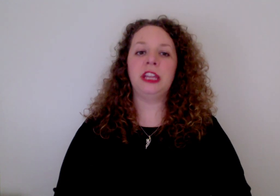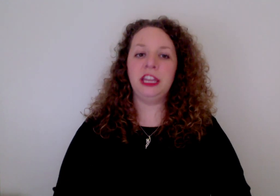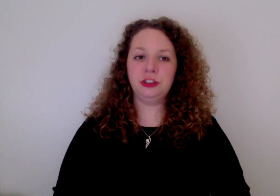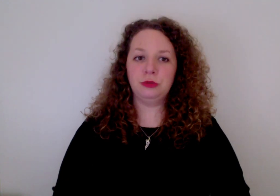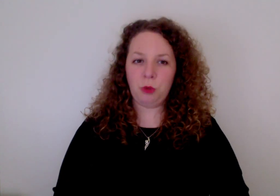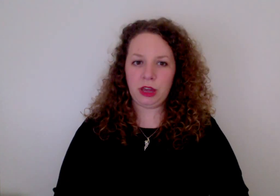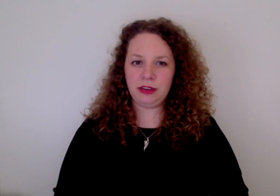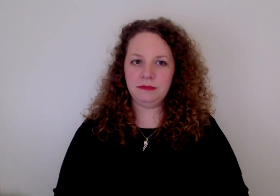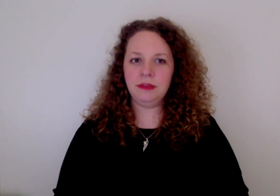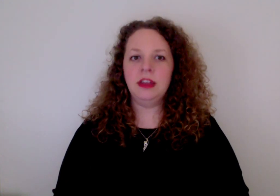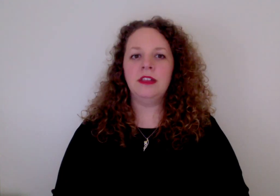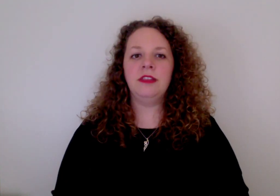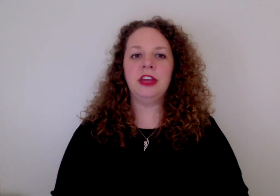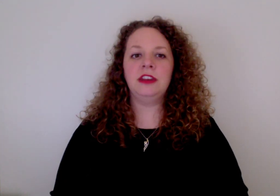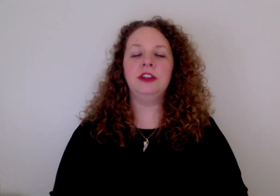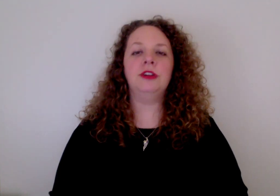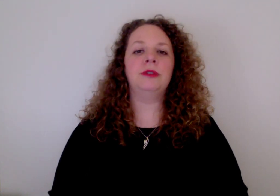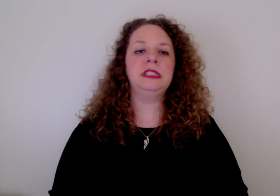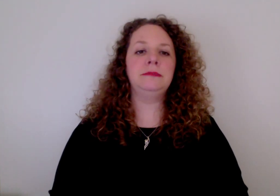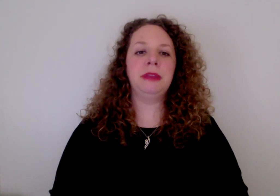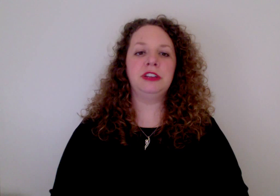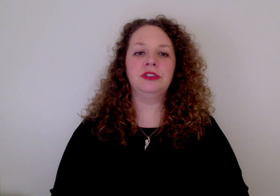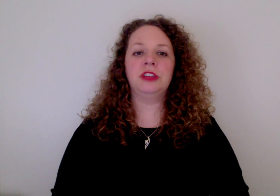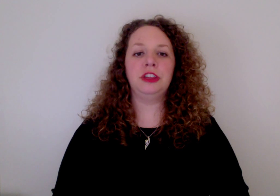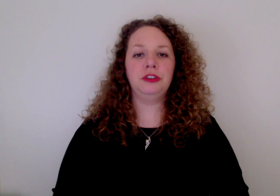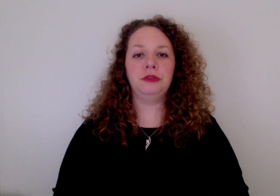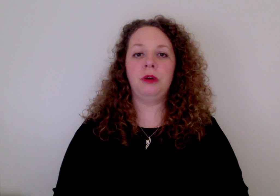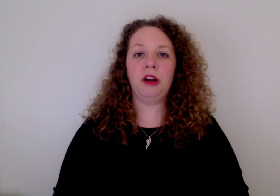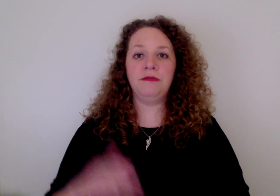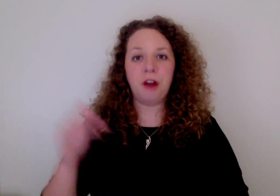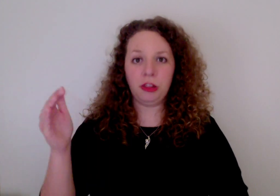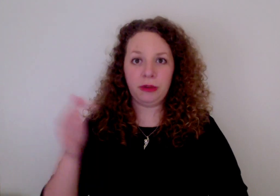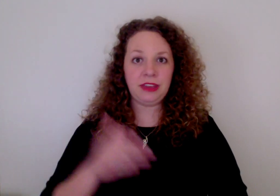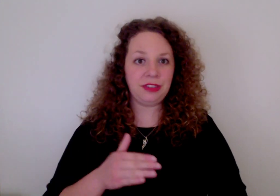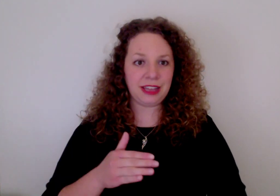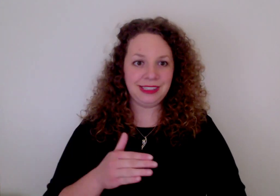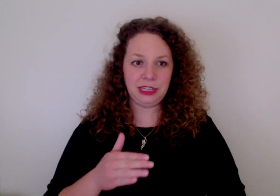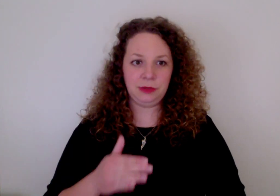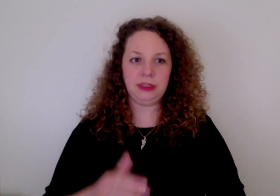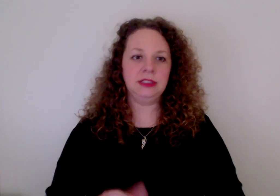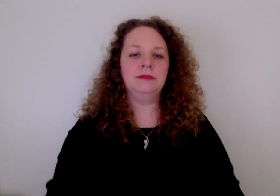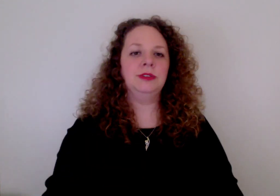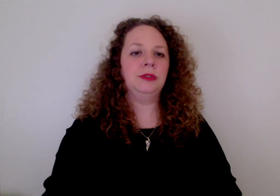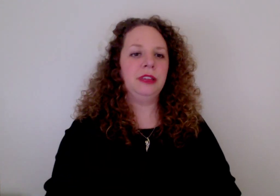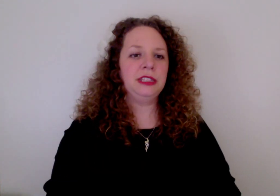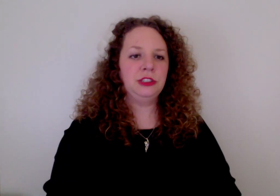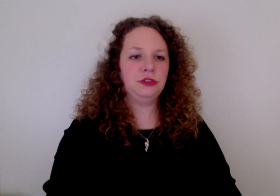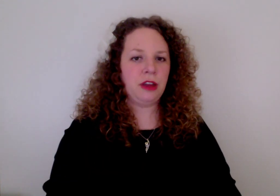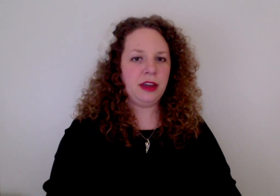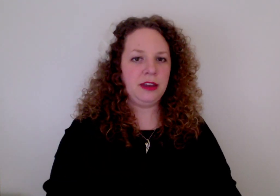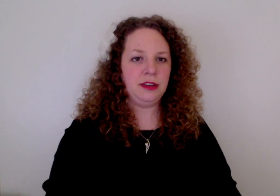each one, then you're going to make sure that you are following that sequence. So let's try another